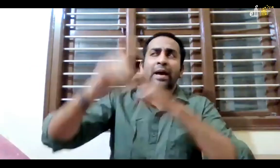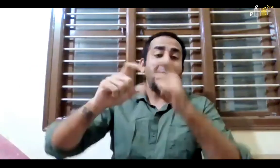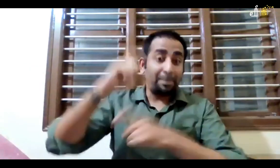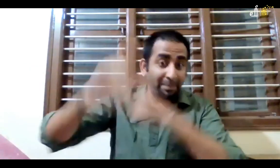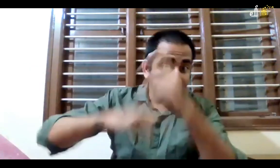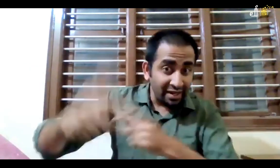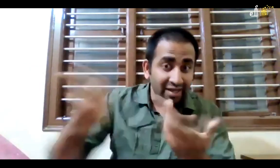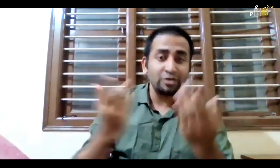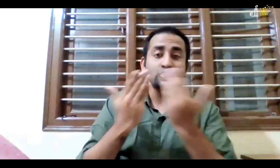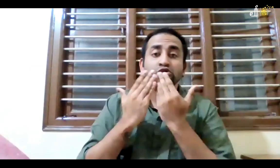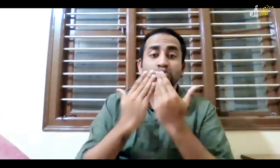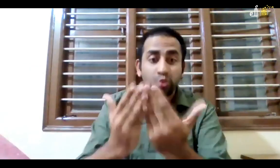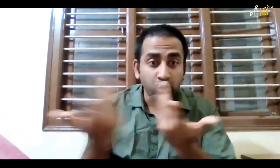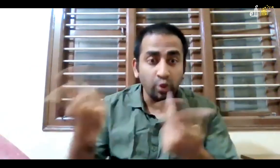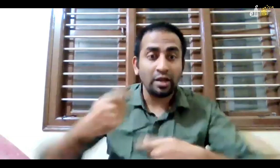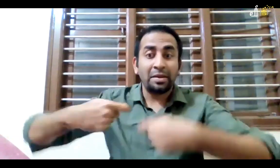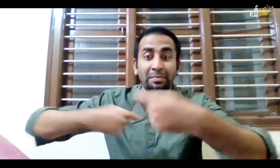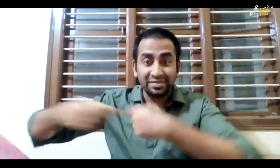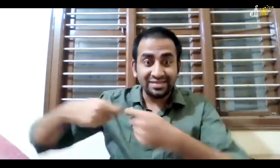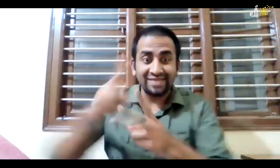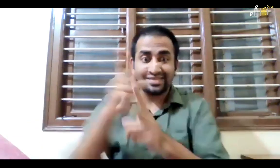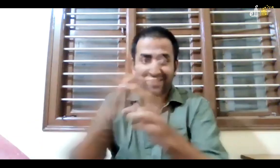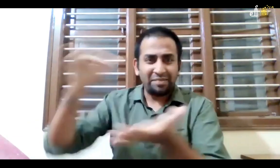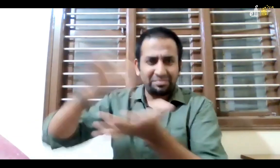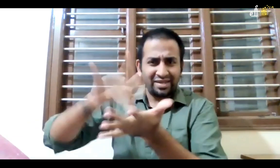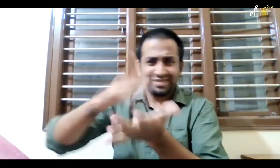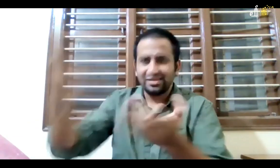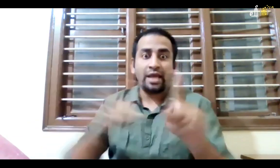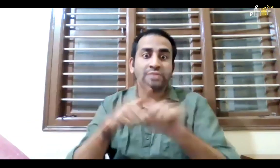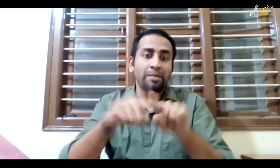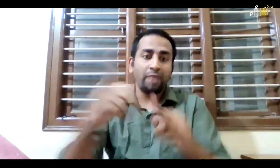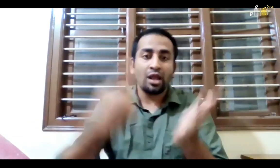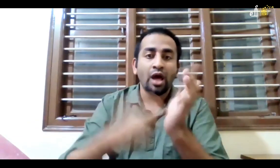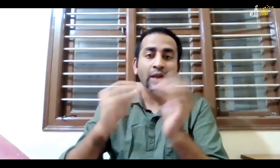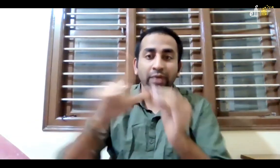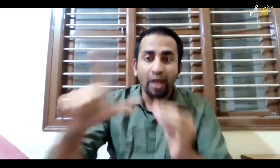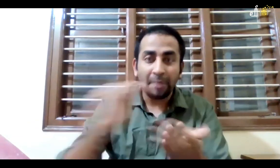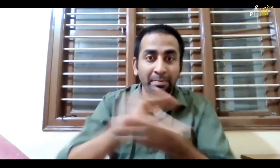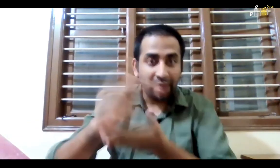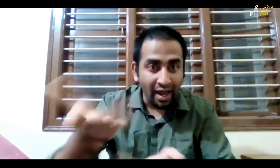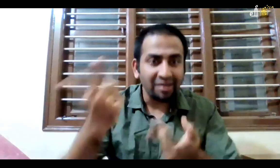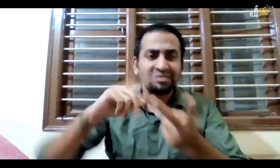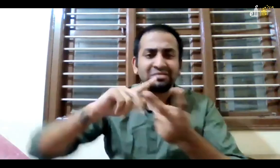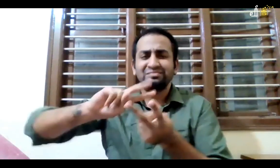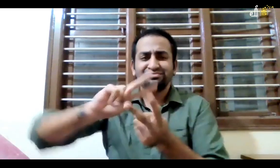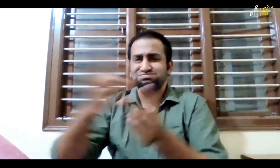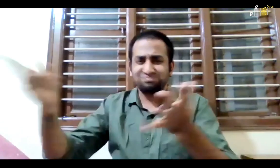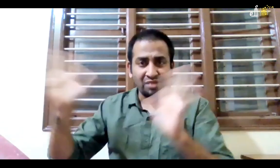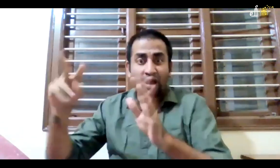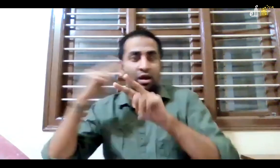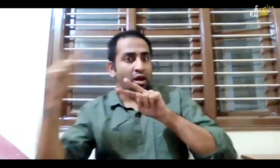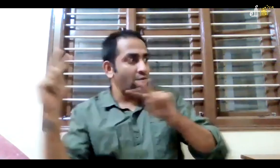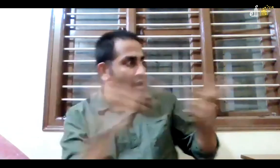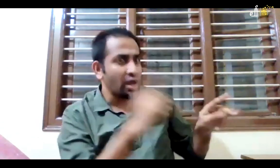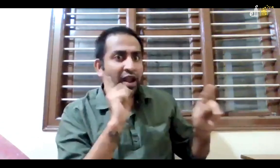us. So the different companies, different businesses, different organization, for example, say RBL